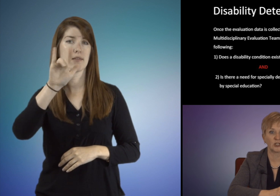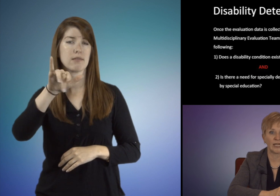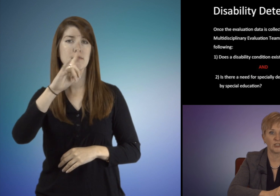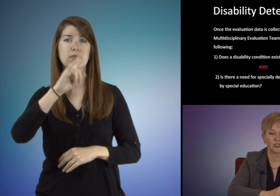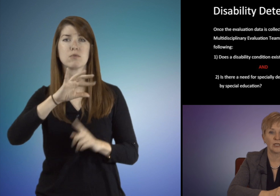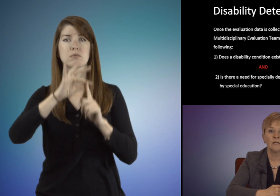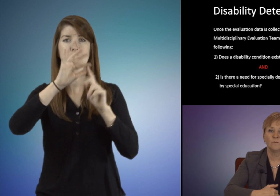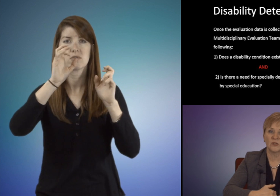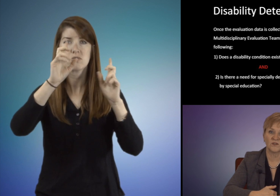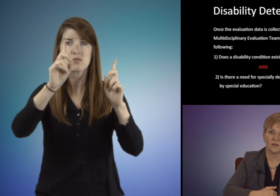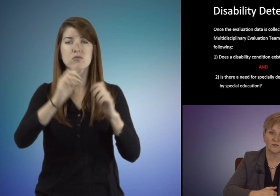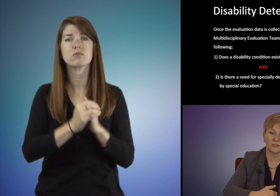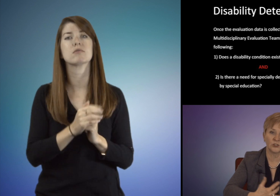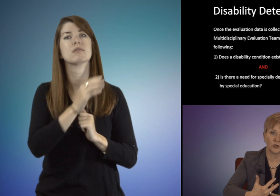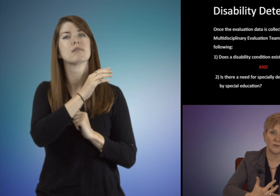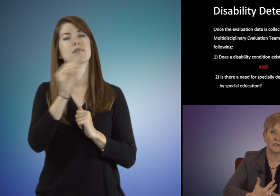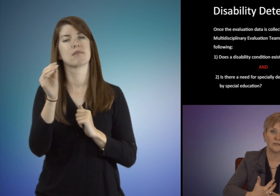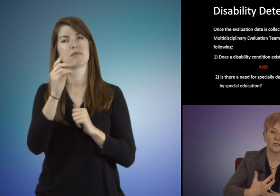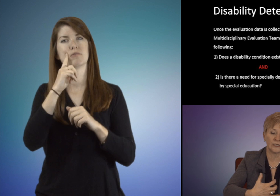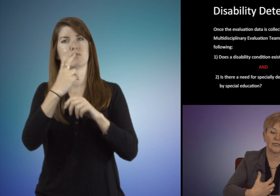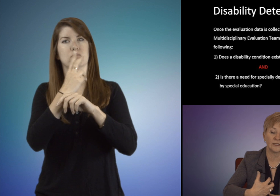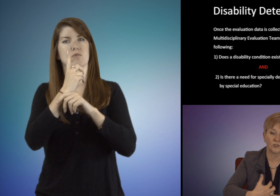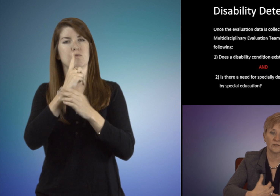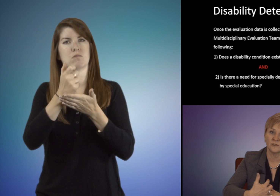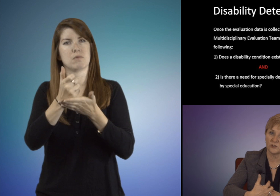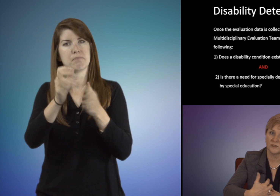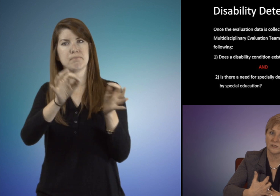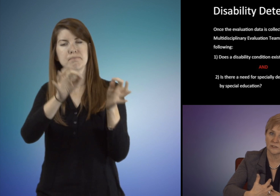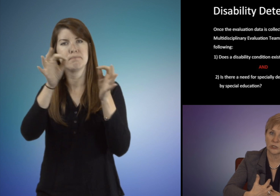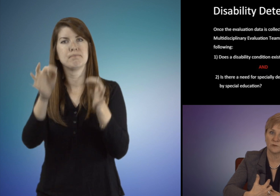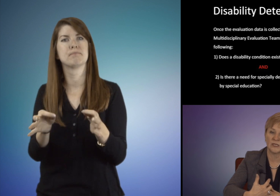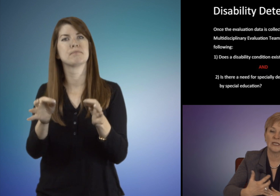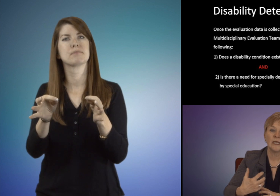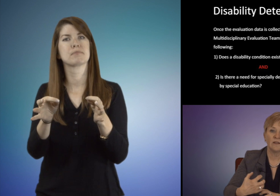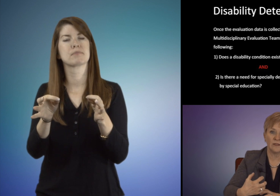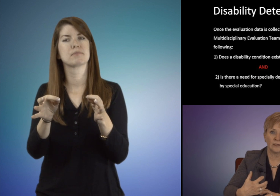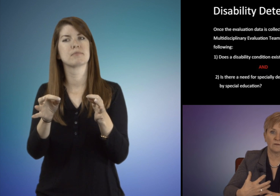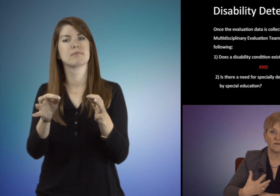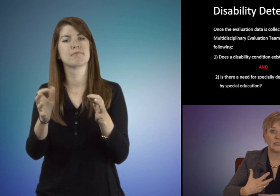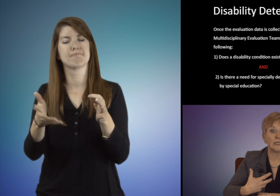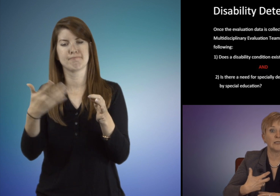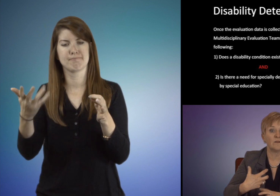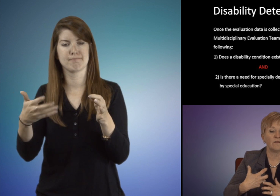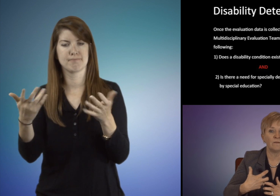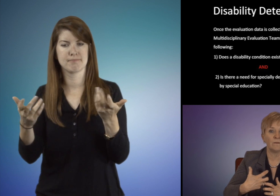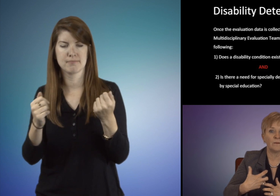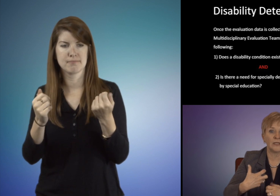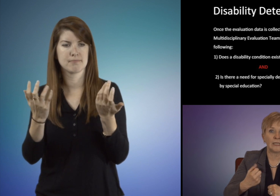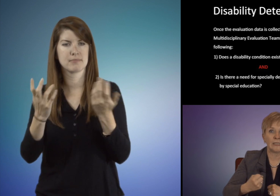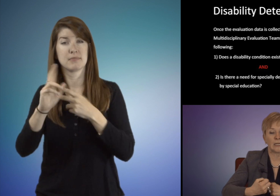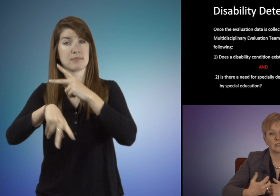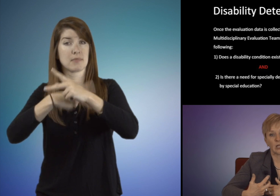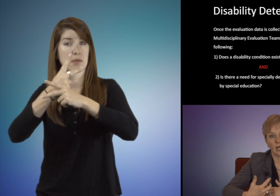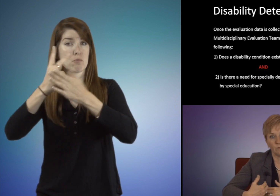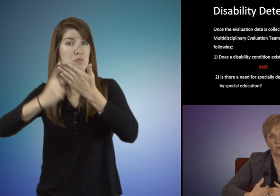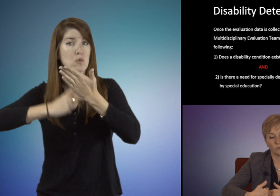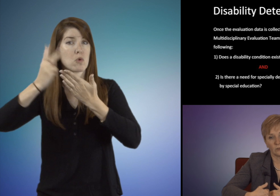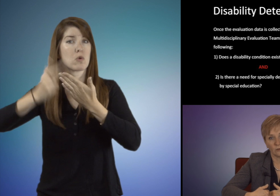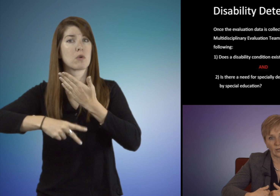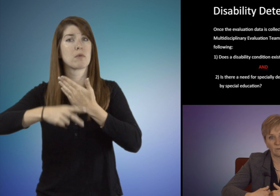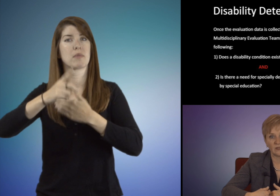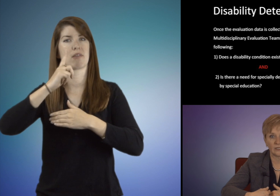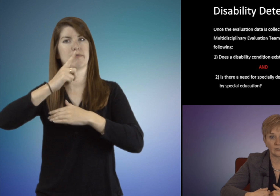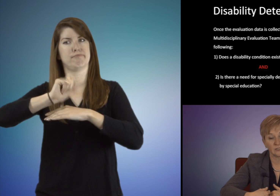special education, but it's also it is also used to determine the type